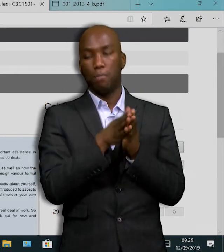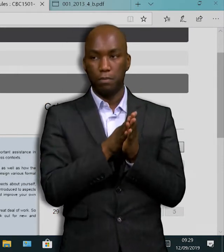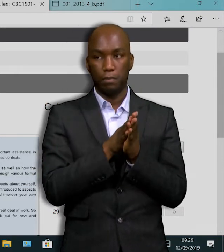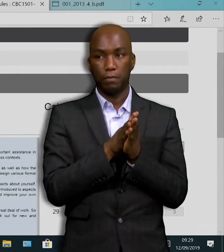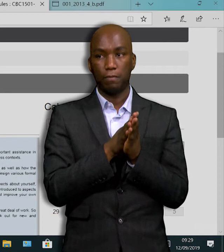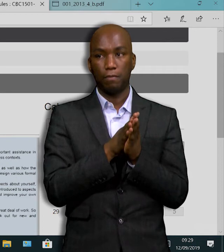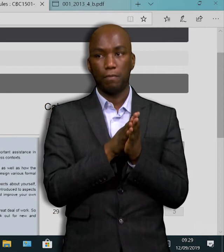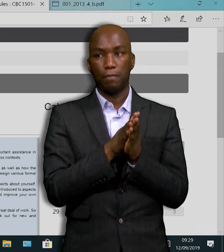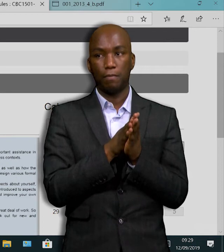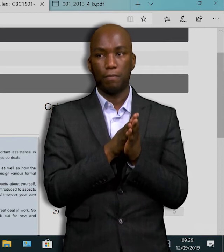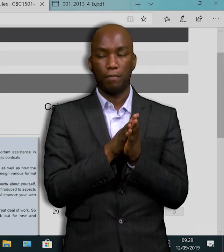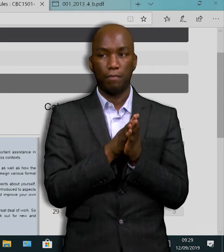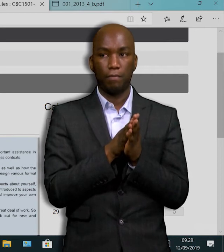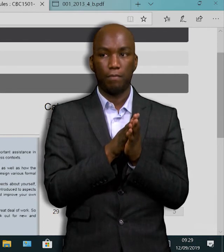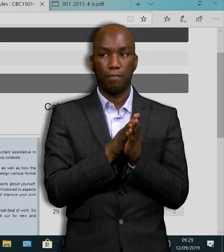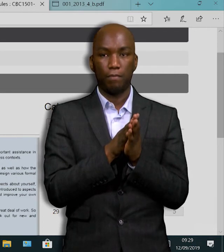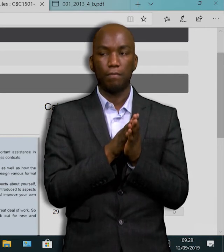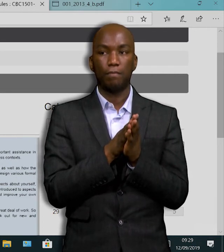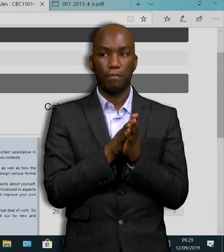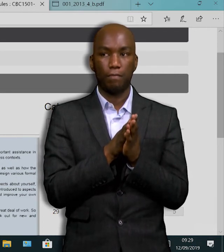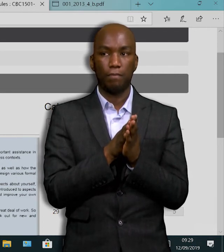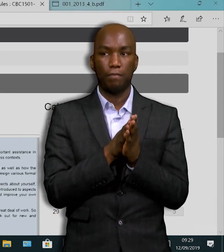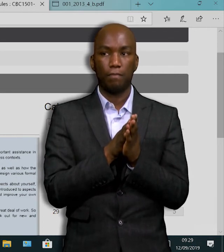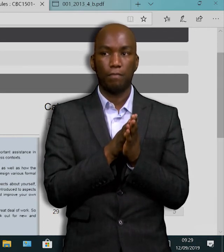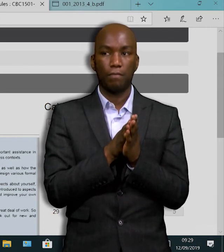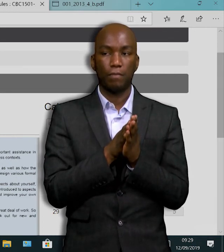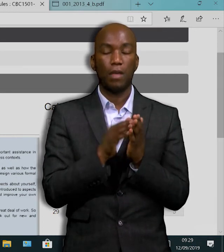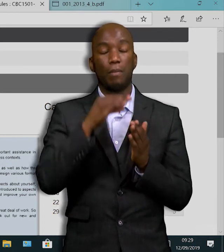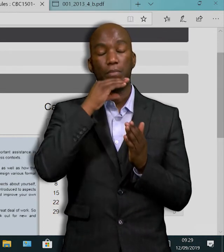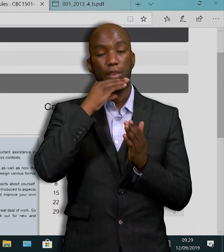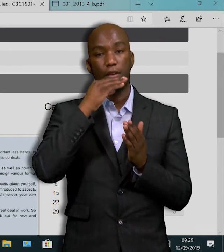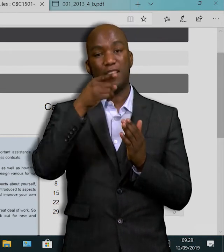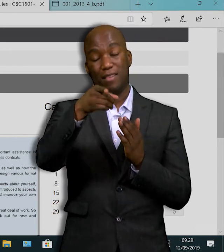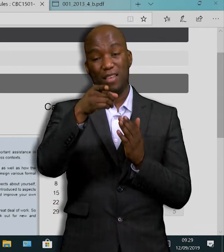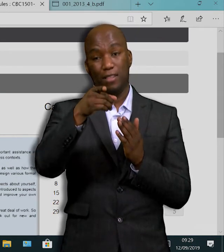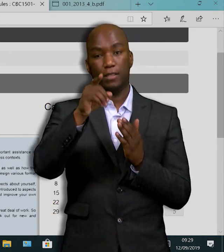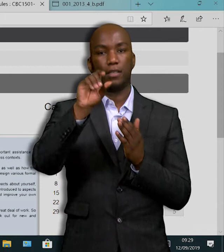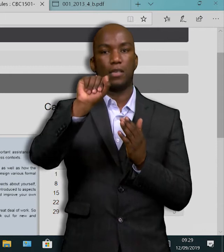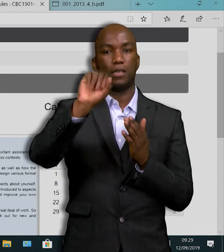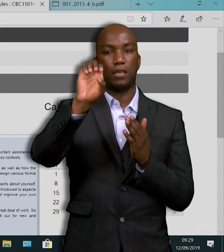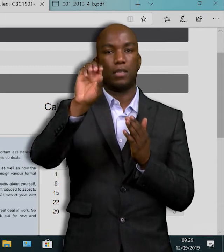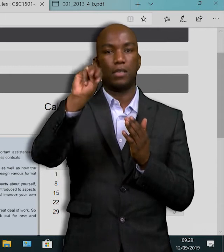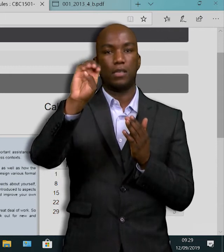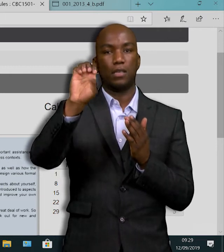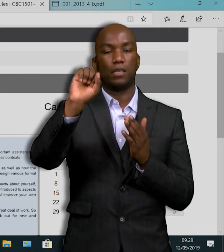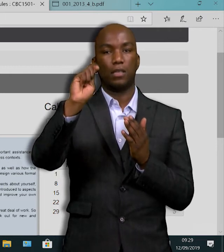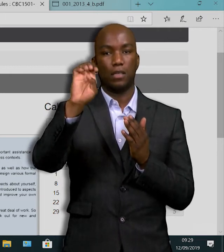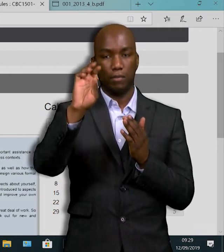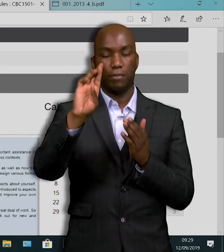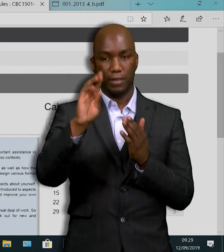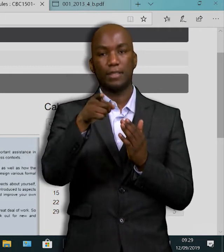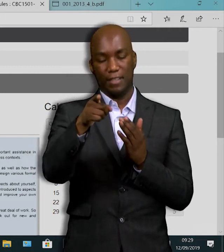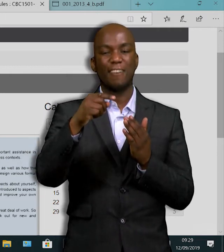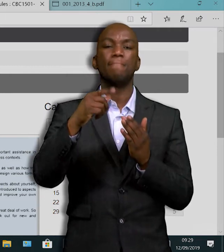Each semester has different questions, so make sure that you complete the